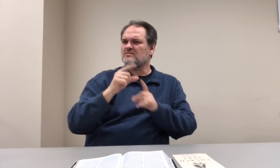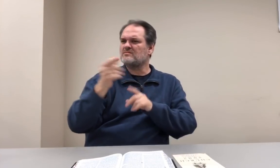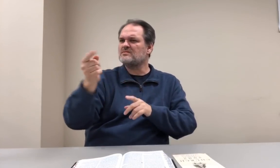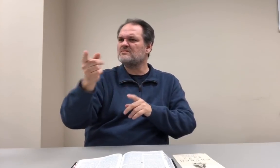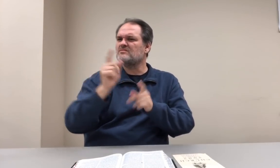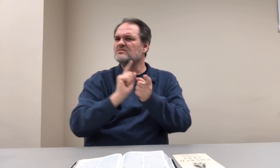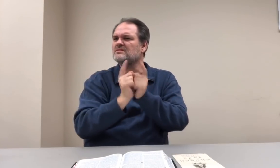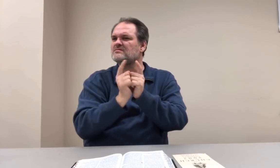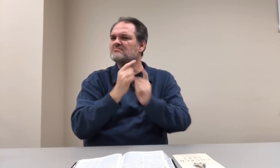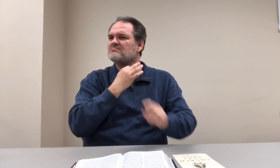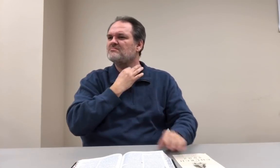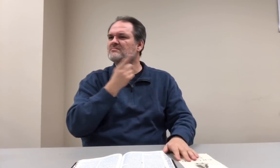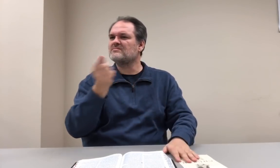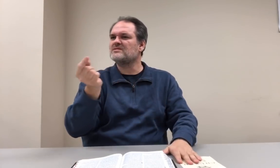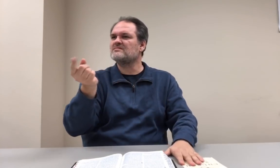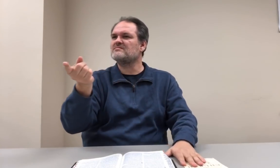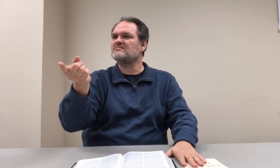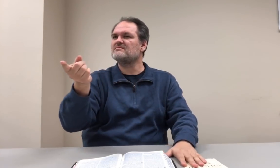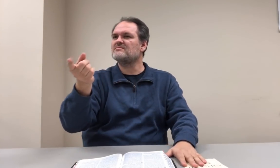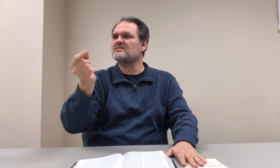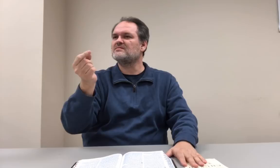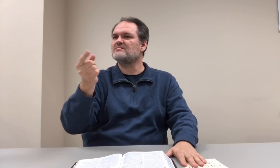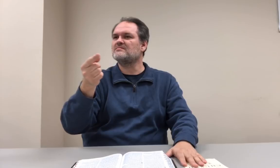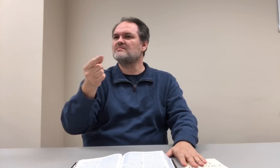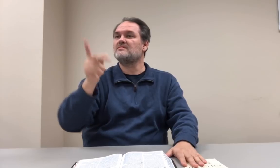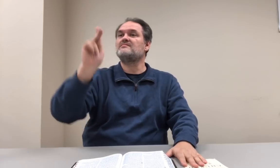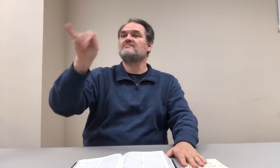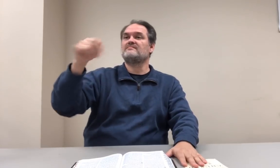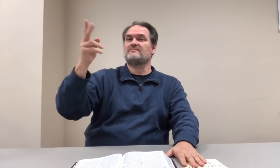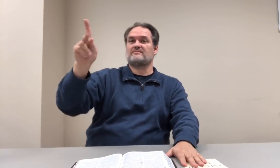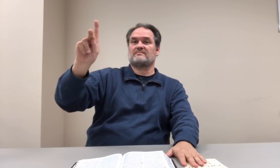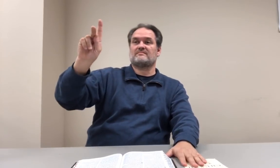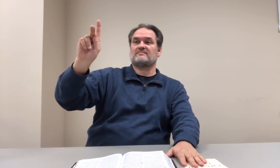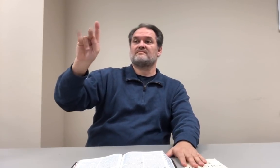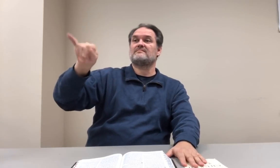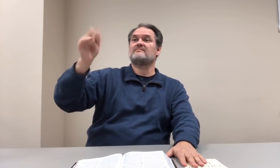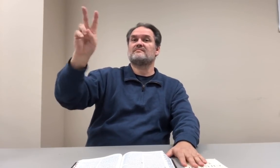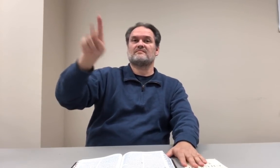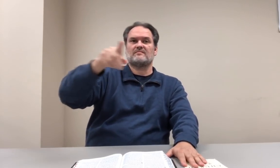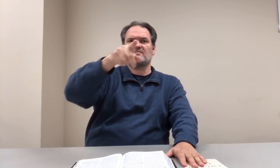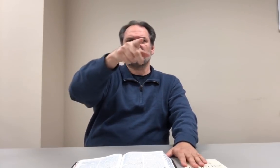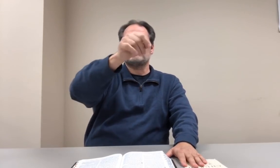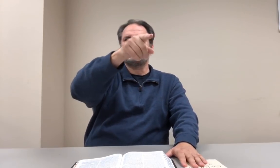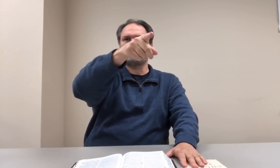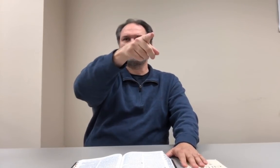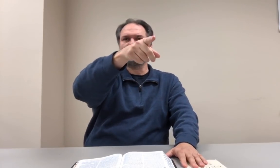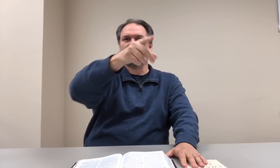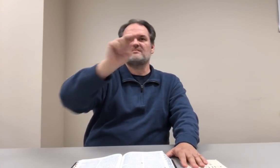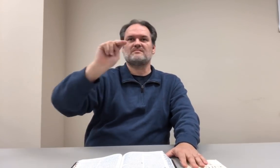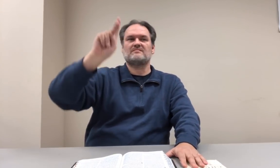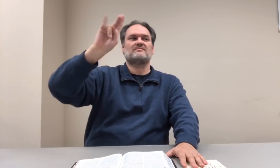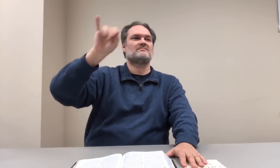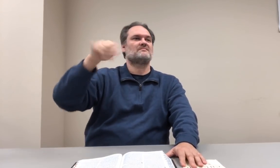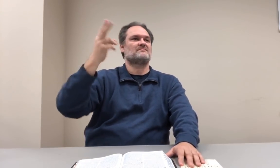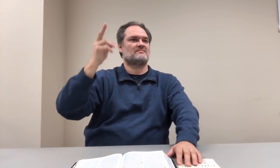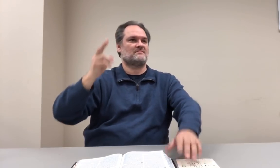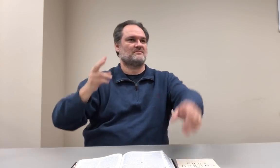the 15th century, actually, it says 16th century. Or excuse me, 16th century, it says 1618 on there, but that's just when it was